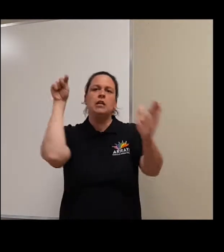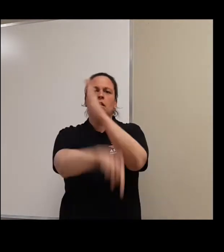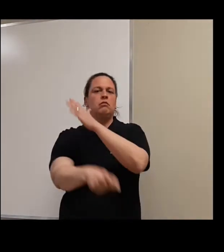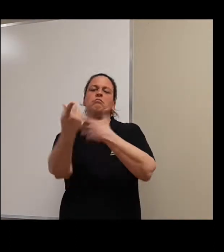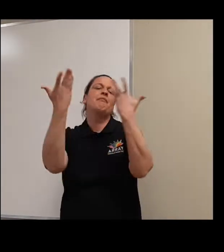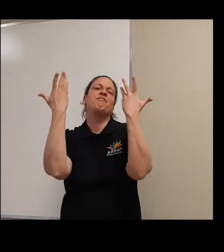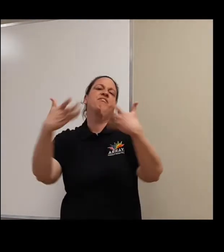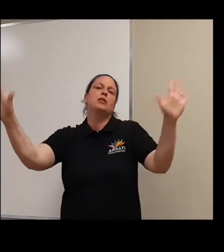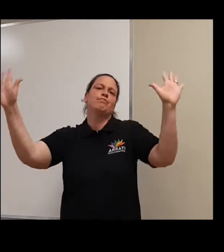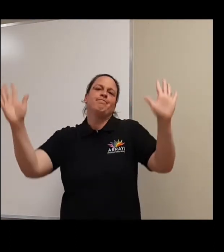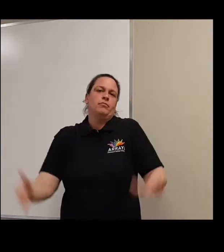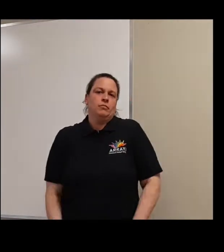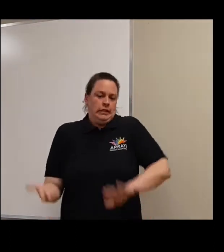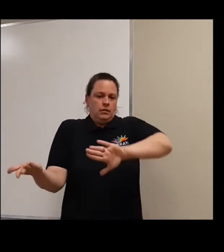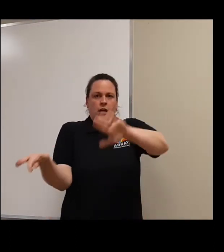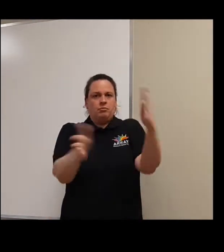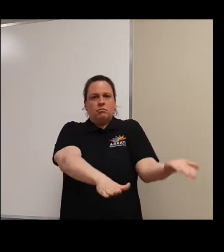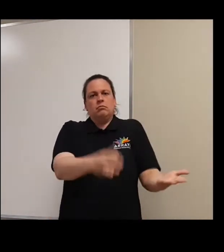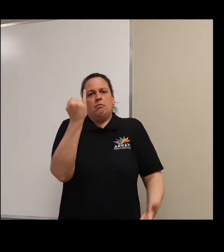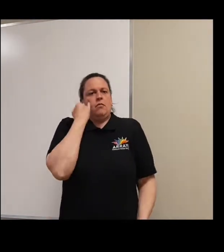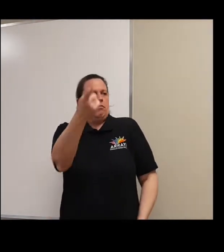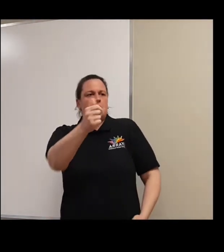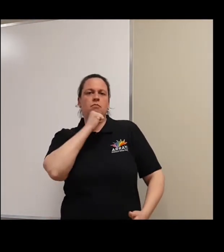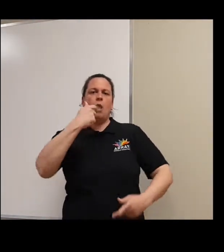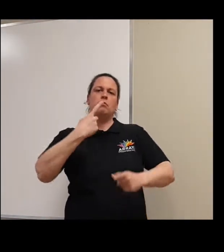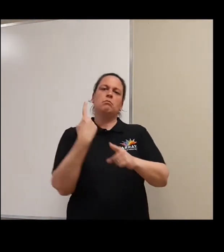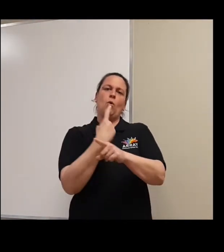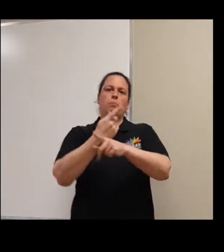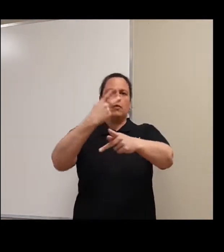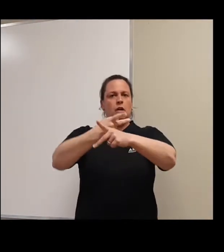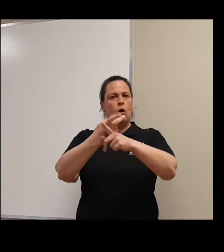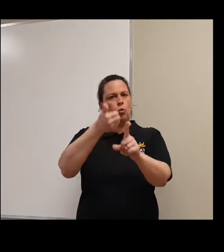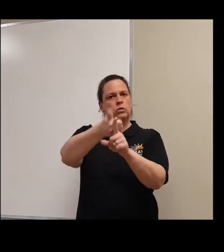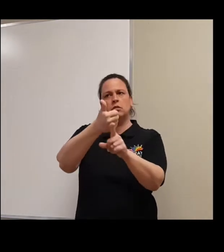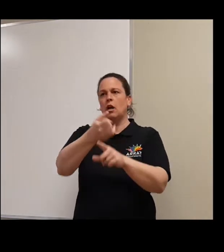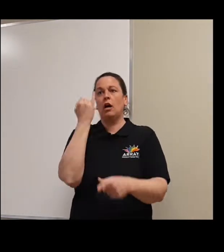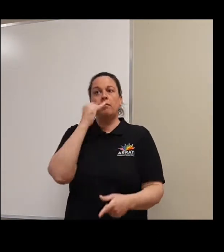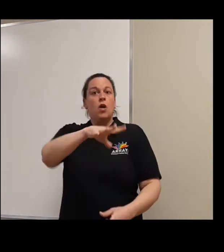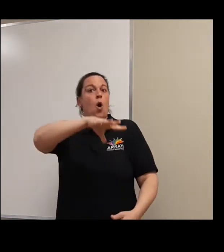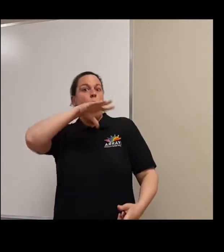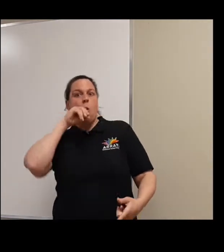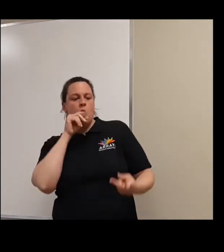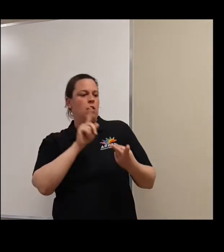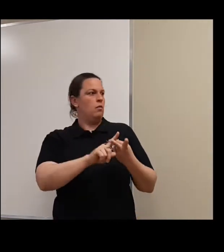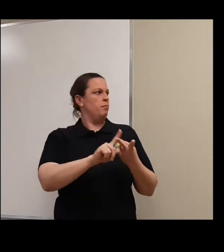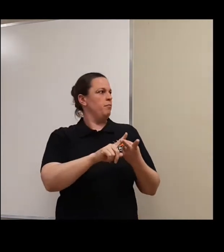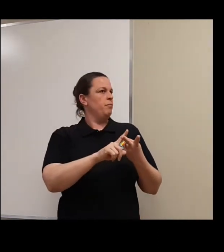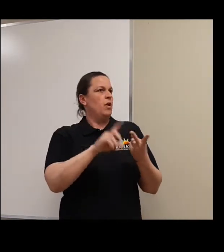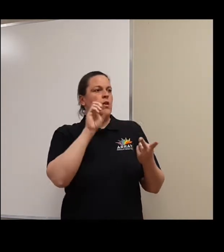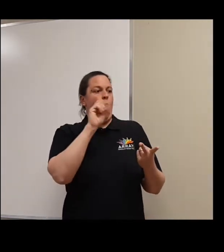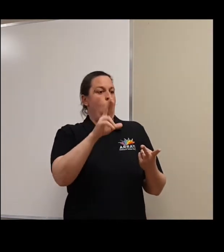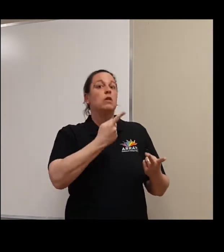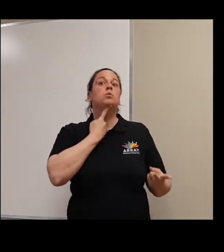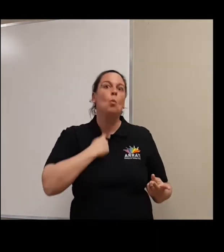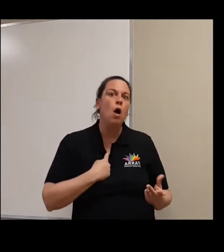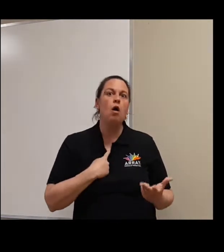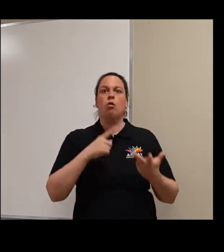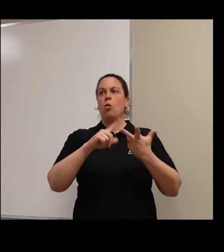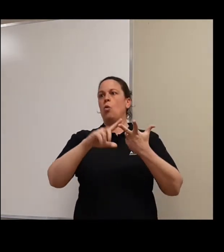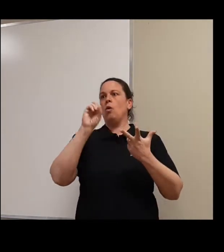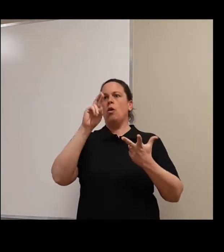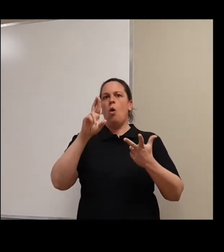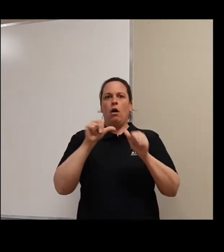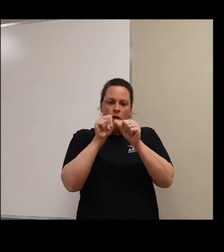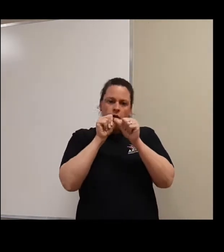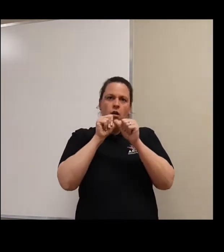very dangerous and could kill you. You could die if you are not protecting yourself. If you were to inhale, swallow, or have